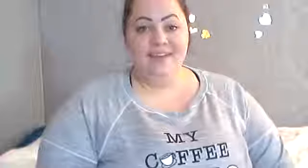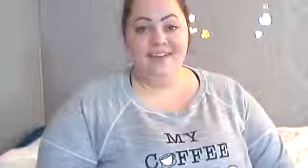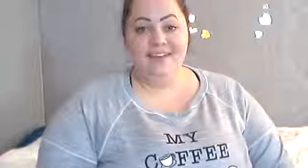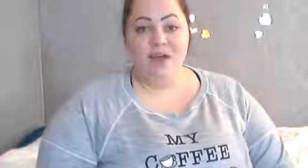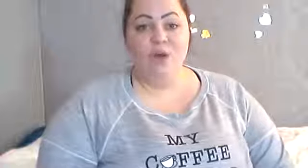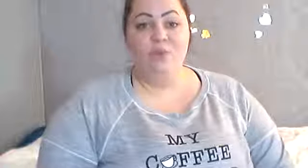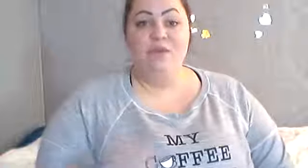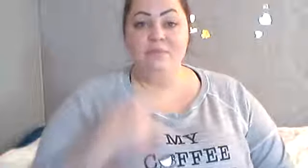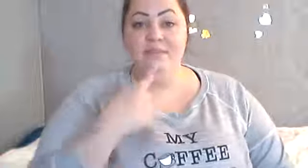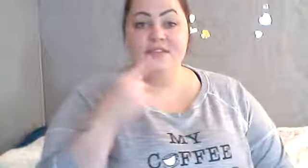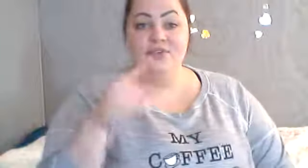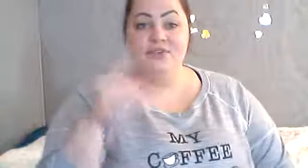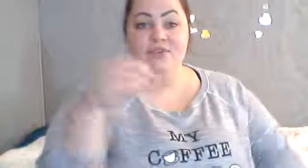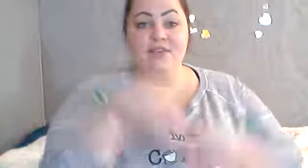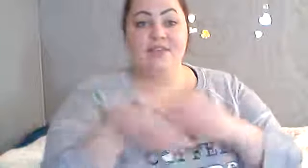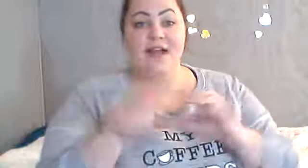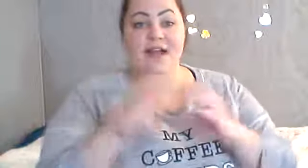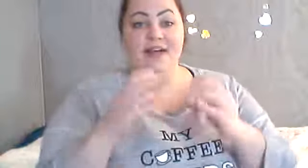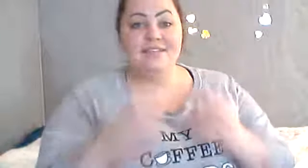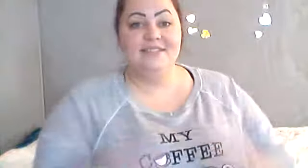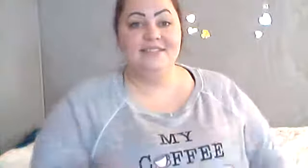Jasmine, we missed you in class.